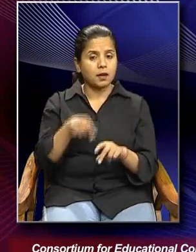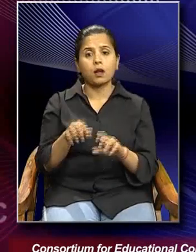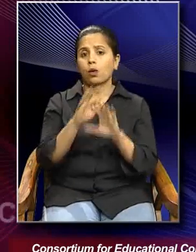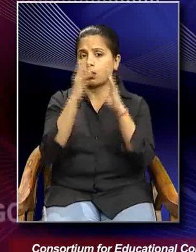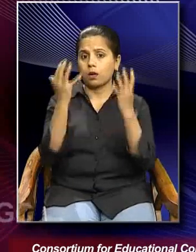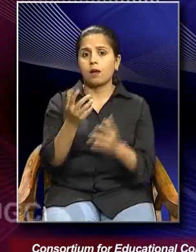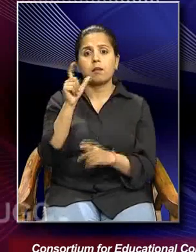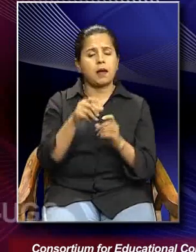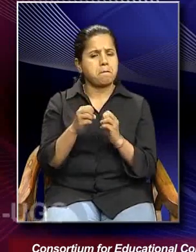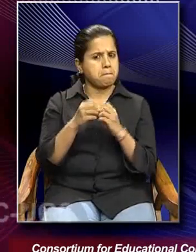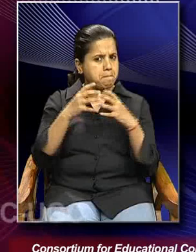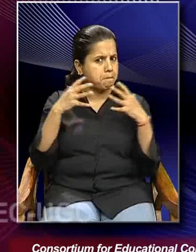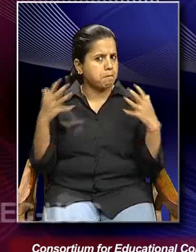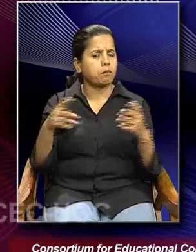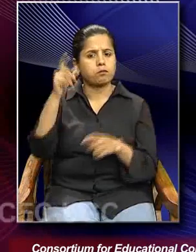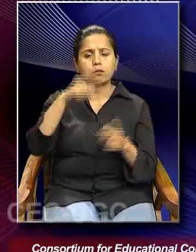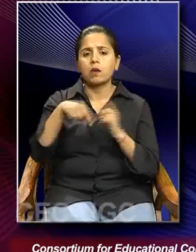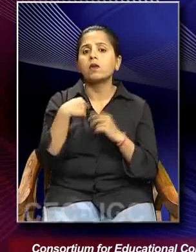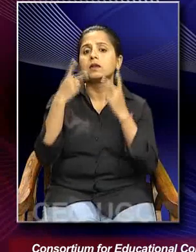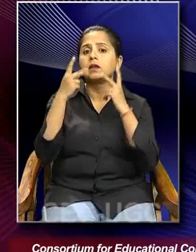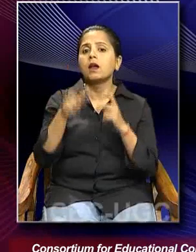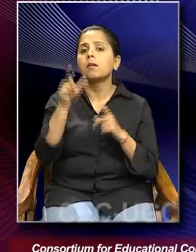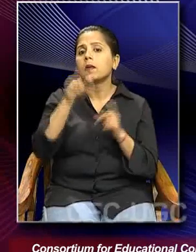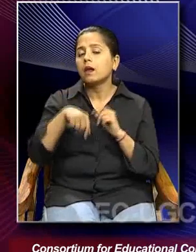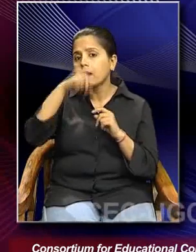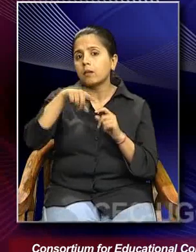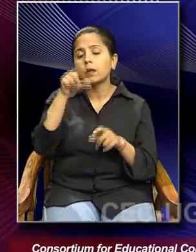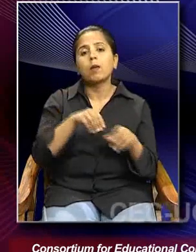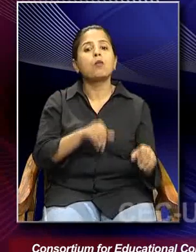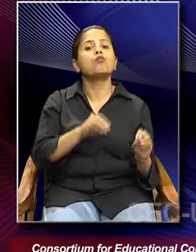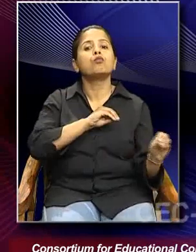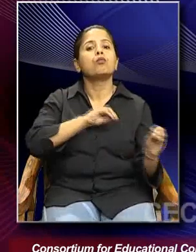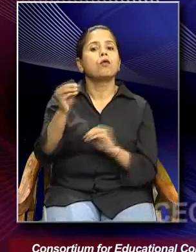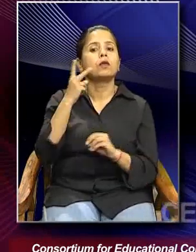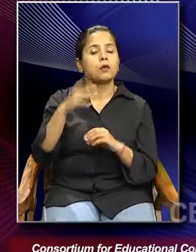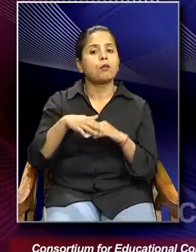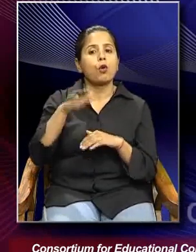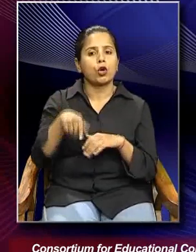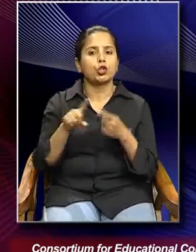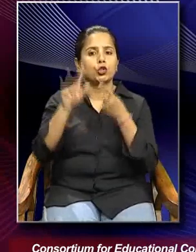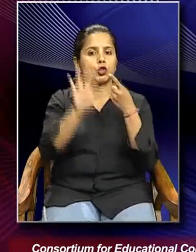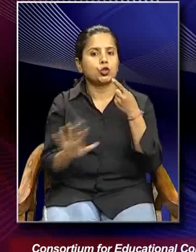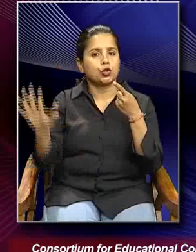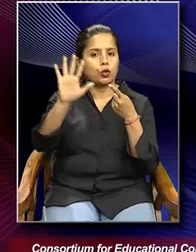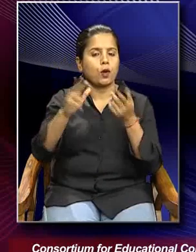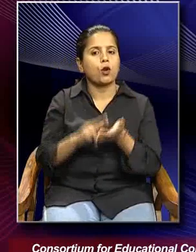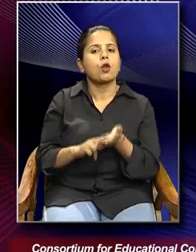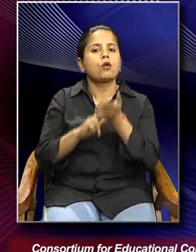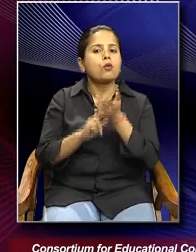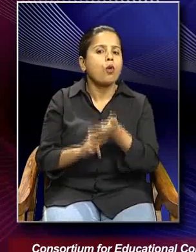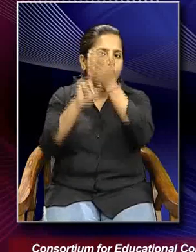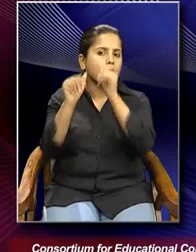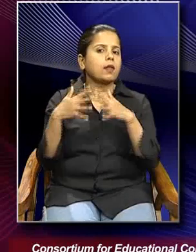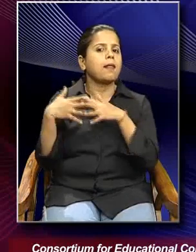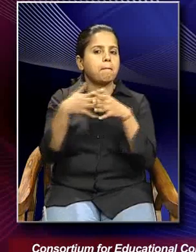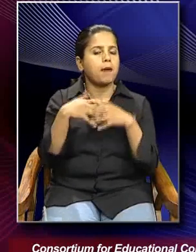level, largely we see that majority of people are moving towards Europe and North America,